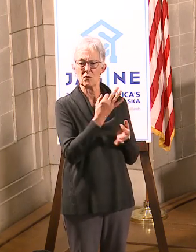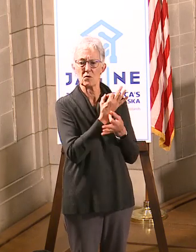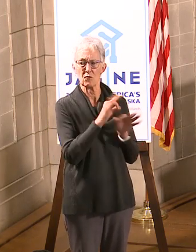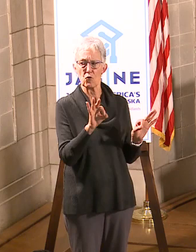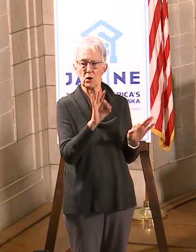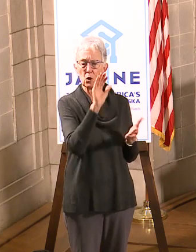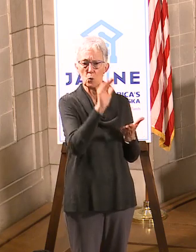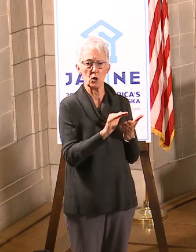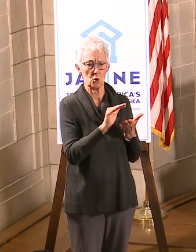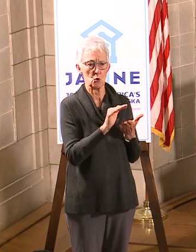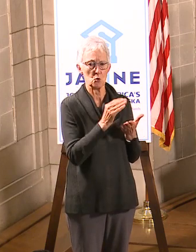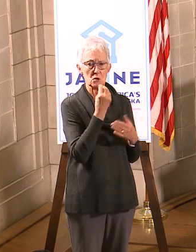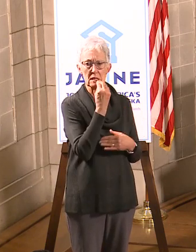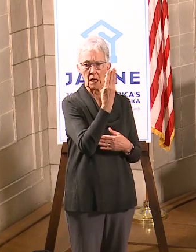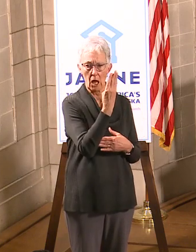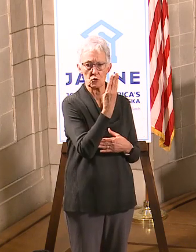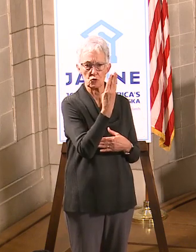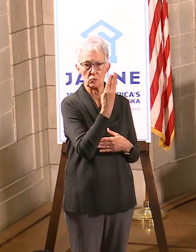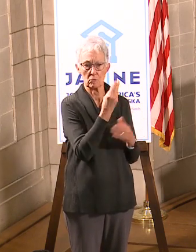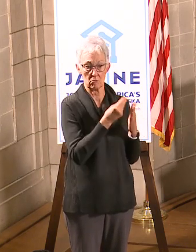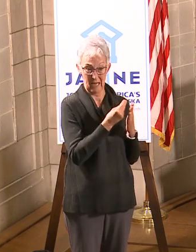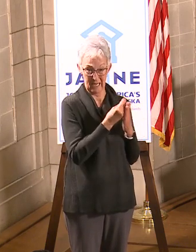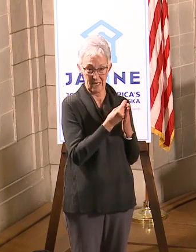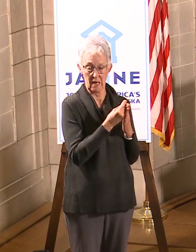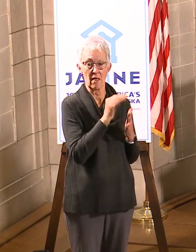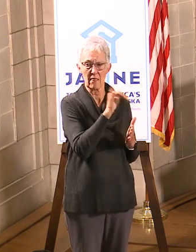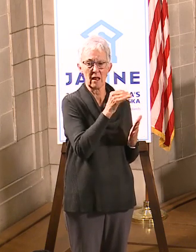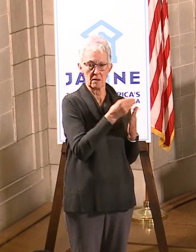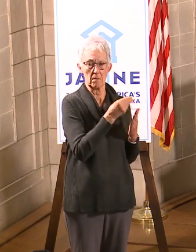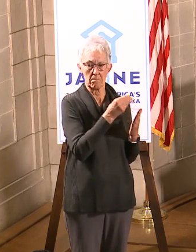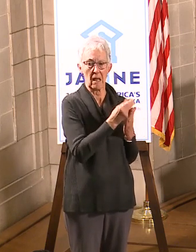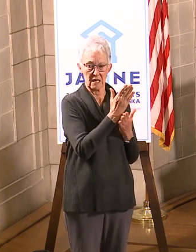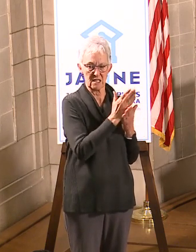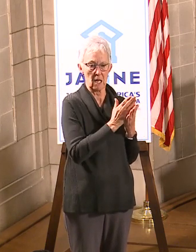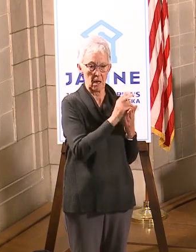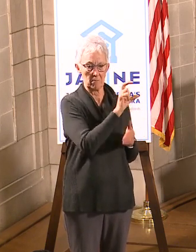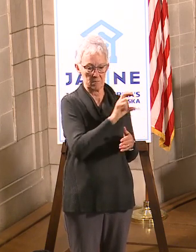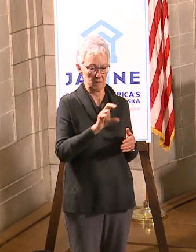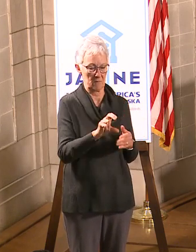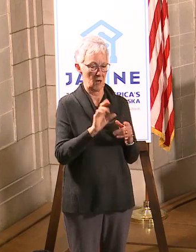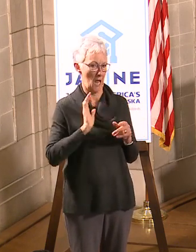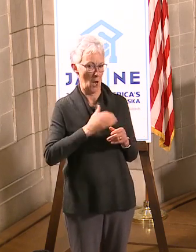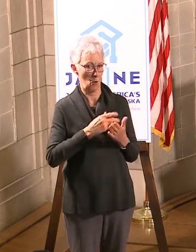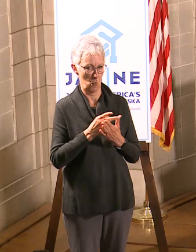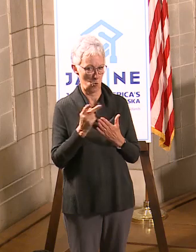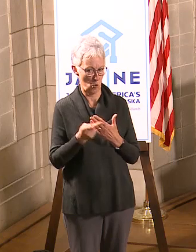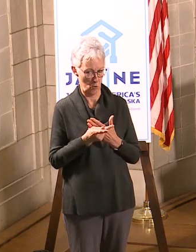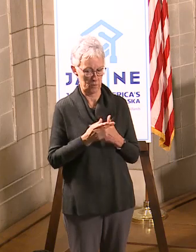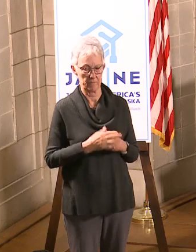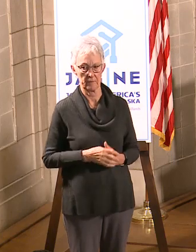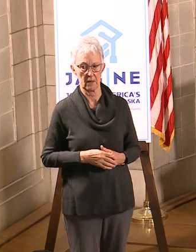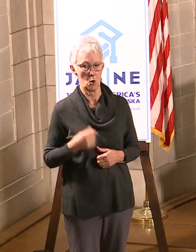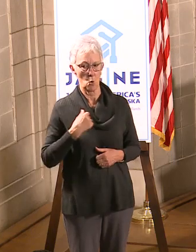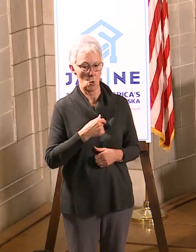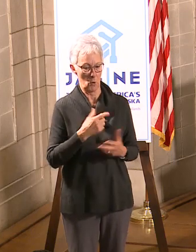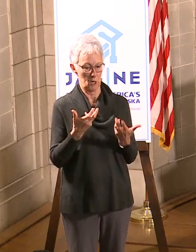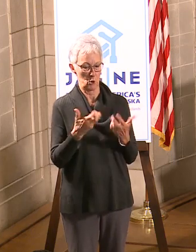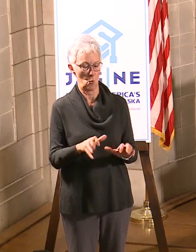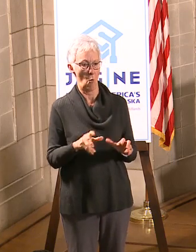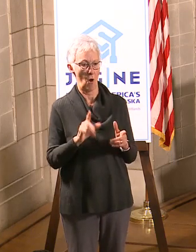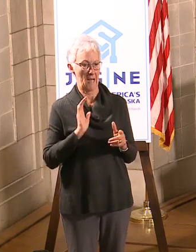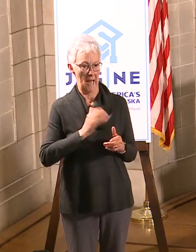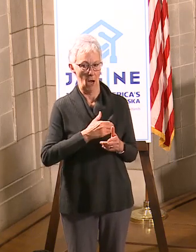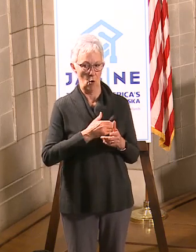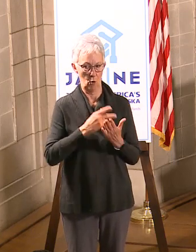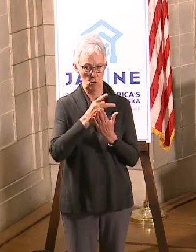the TANF money is directed at. And but one of the things, we didn't want it to run as an affiliate of Iowa all along. They were a